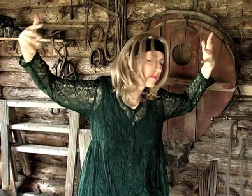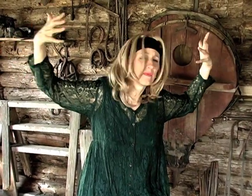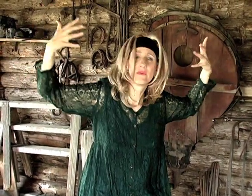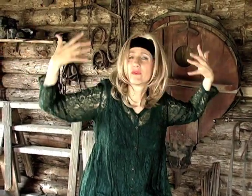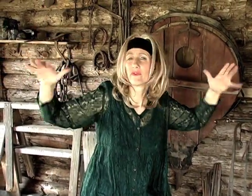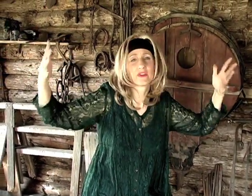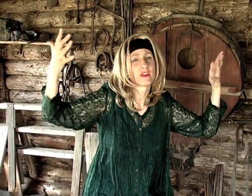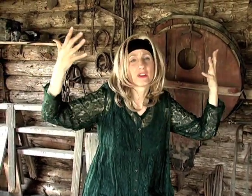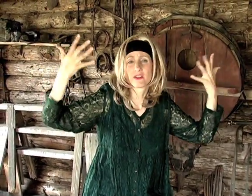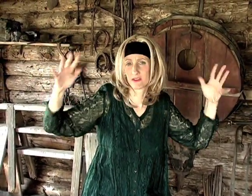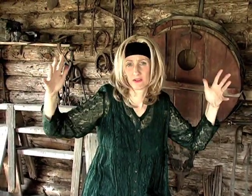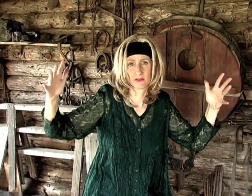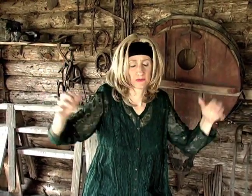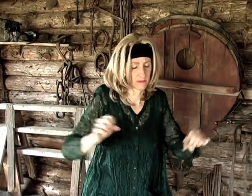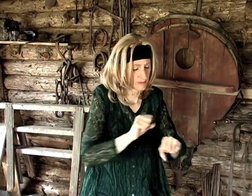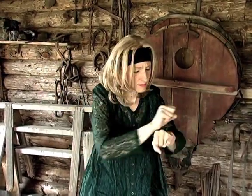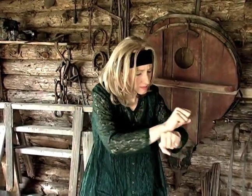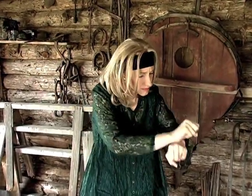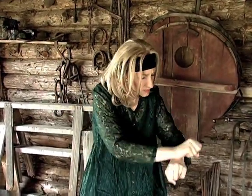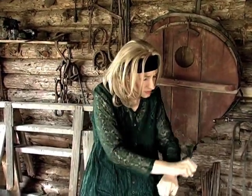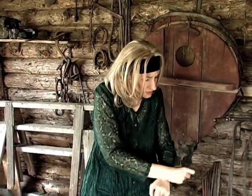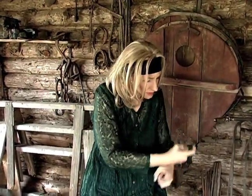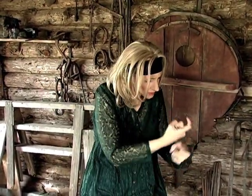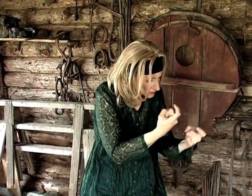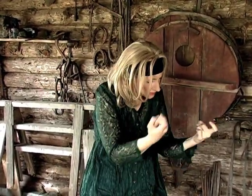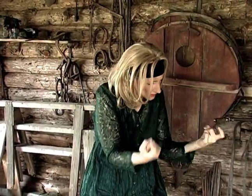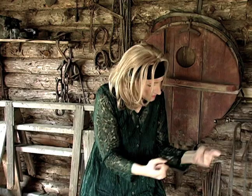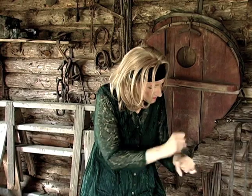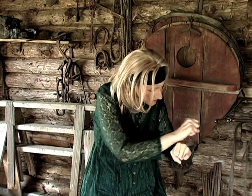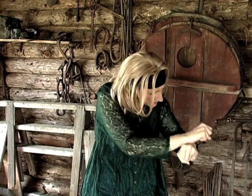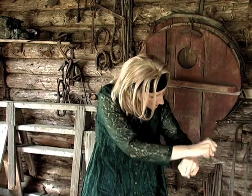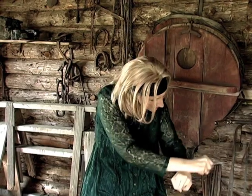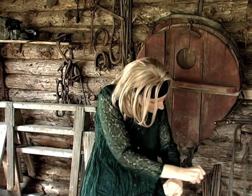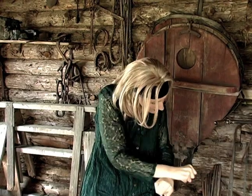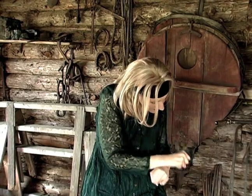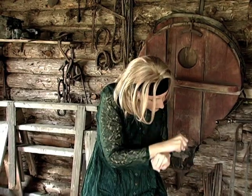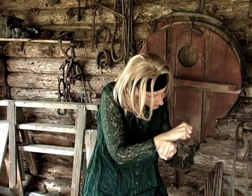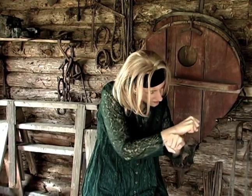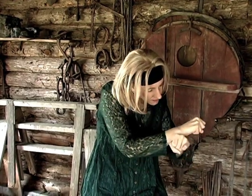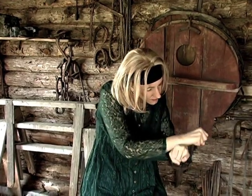Again.